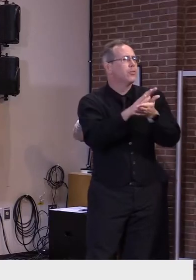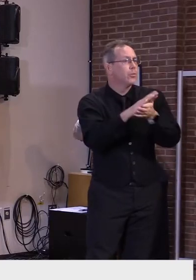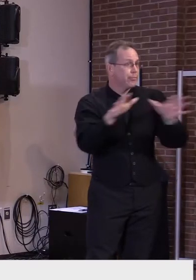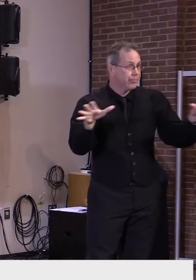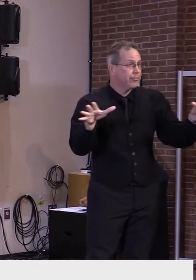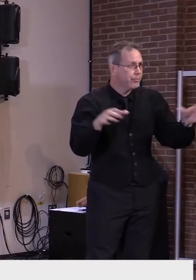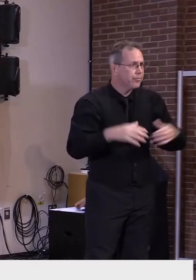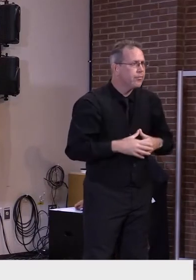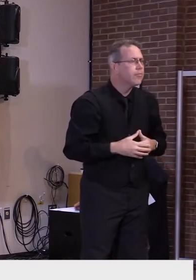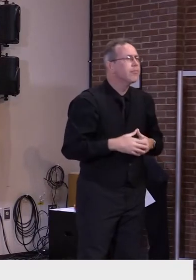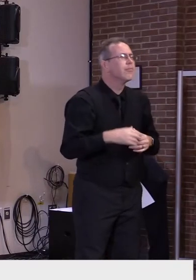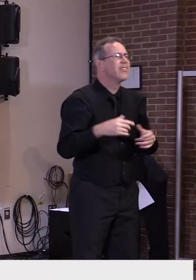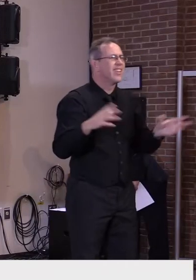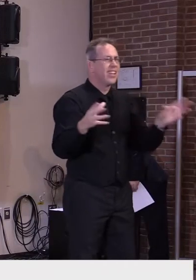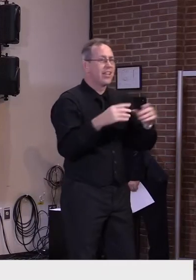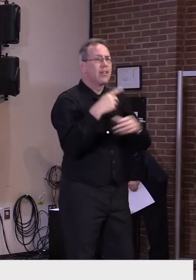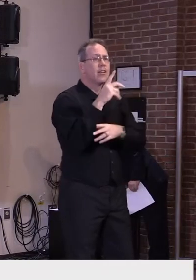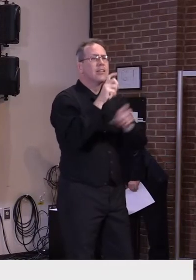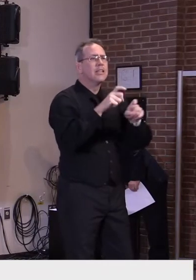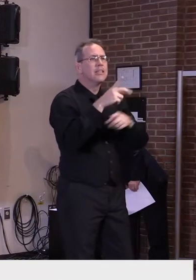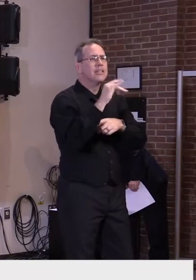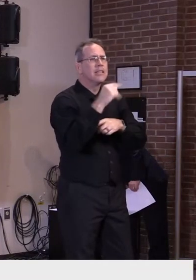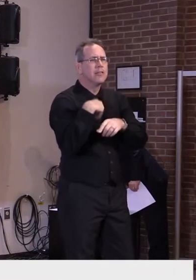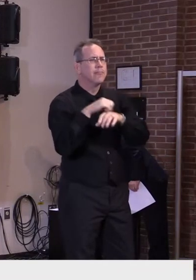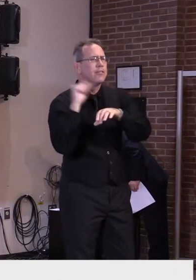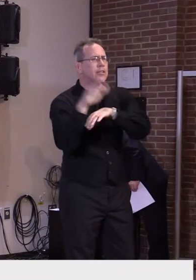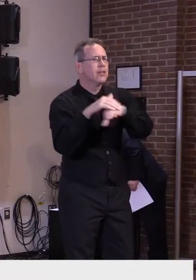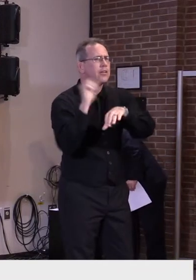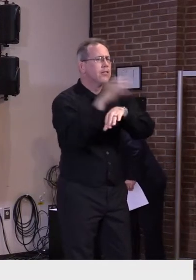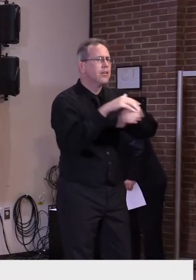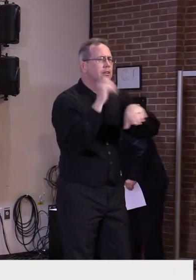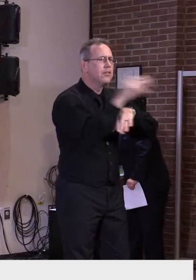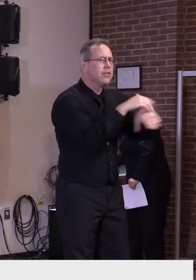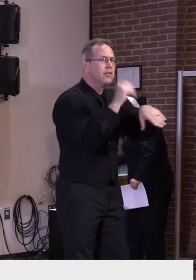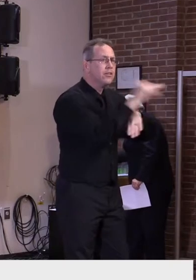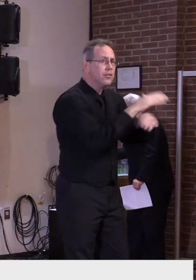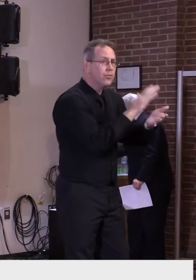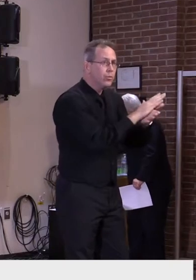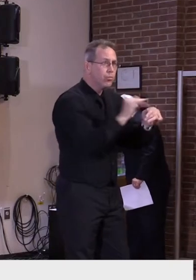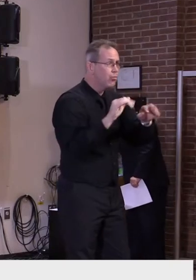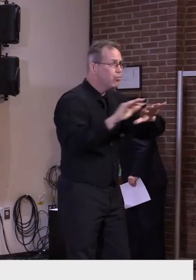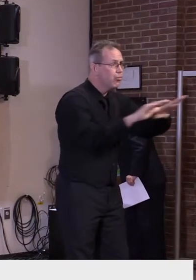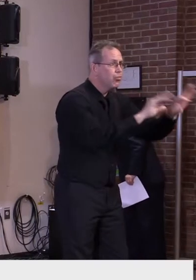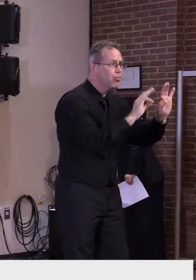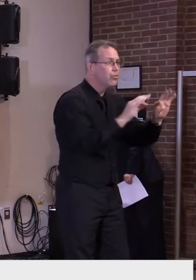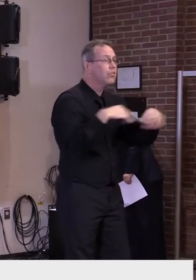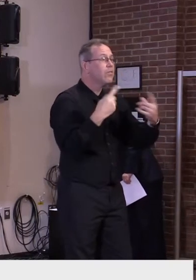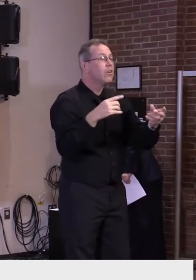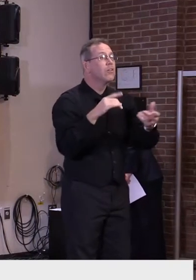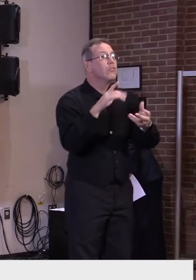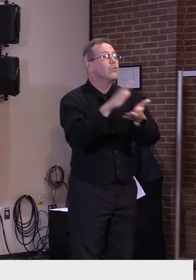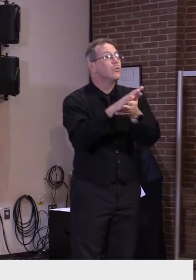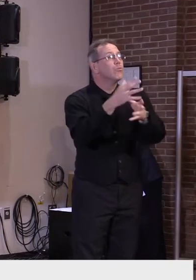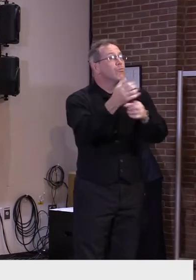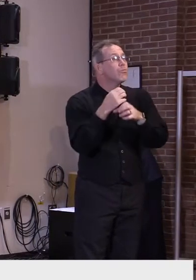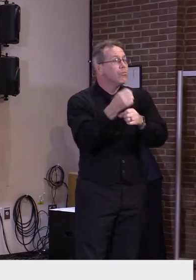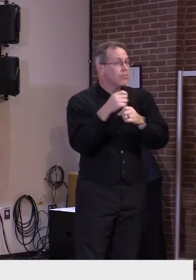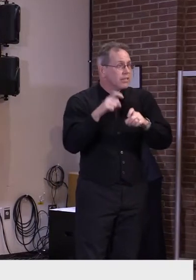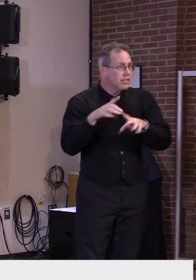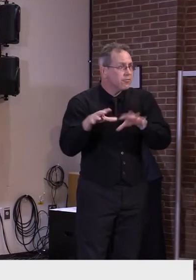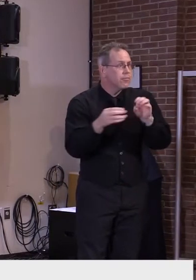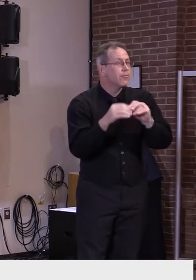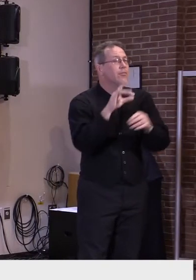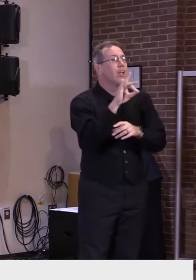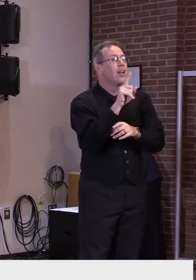today, we've had 81 schools conduct antigen tests as part of Test to Stay. Last Monday and Tuesday alone, we had over